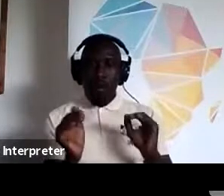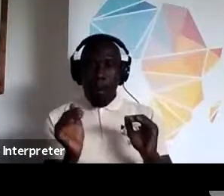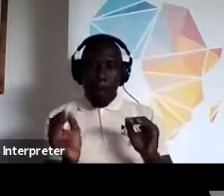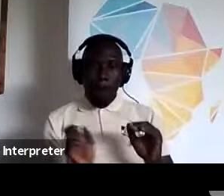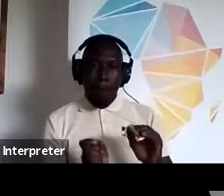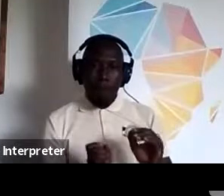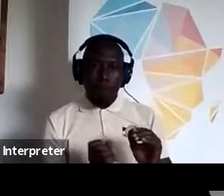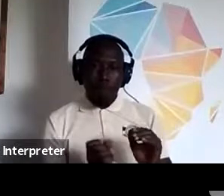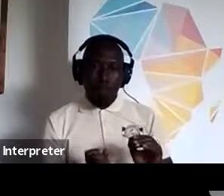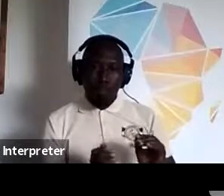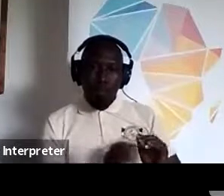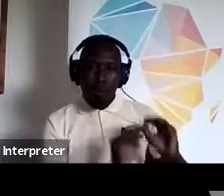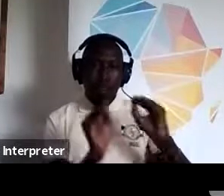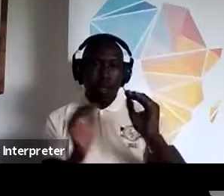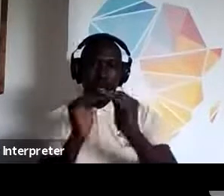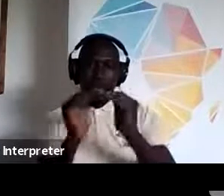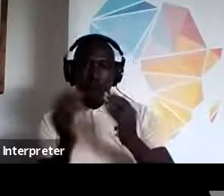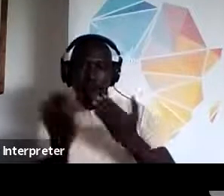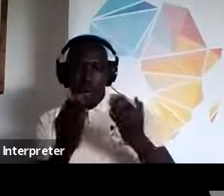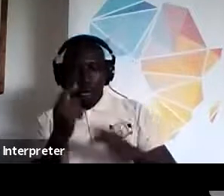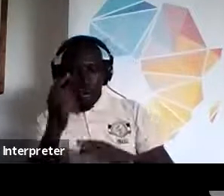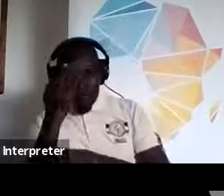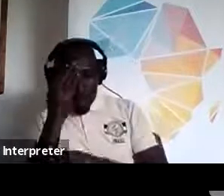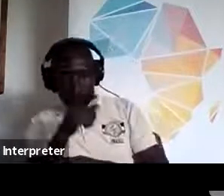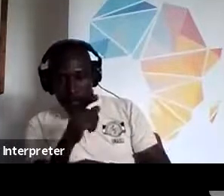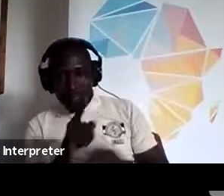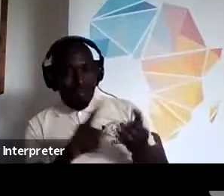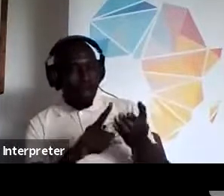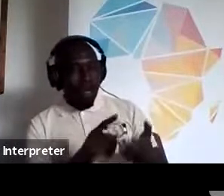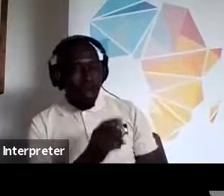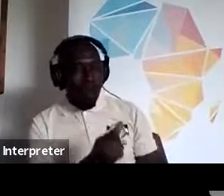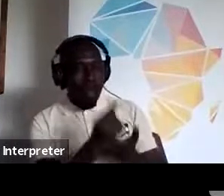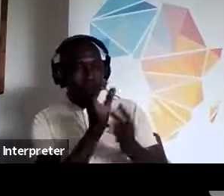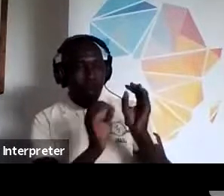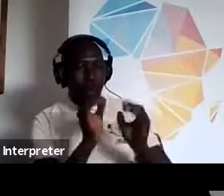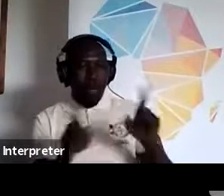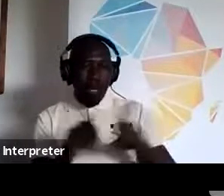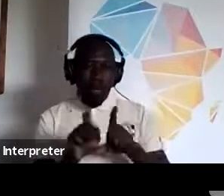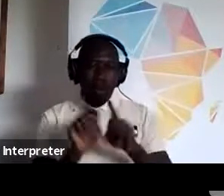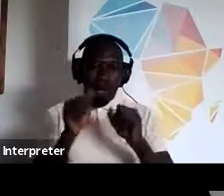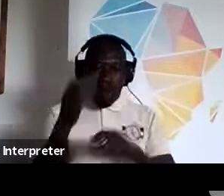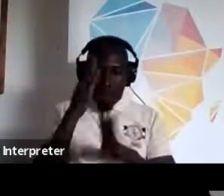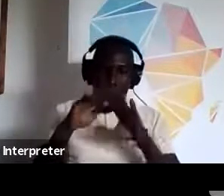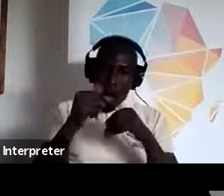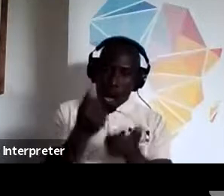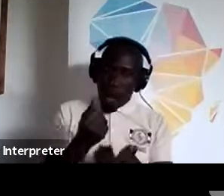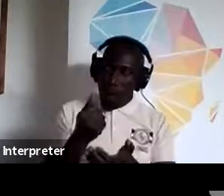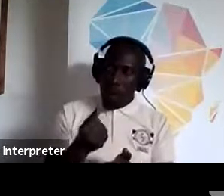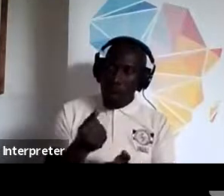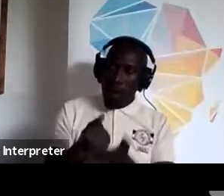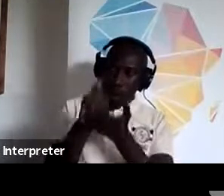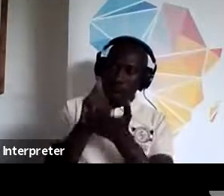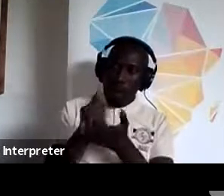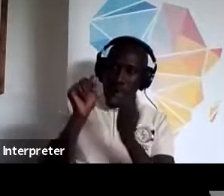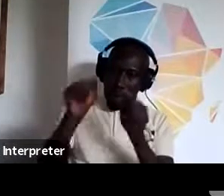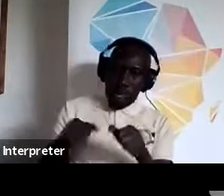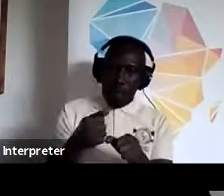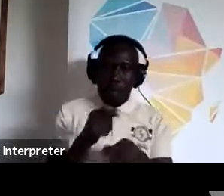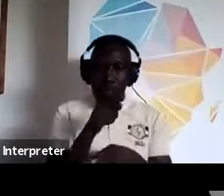not beneficial to us, but you need to come with solutions on how beneficial it is to you. Because sometimes you can talk